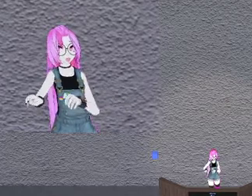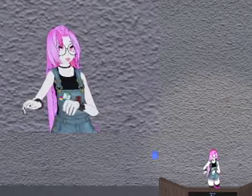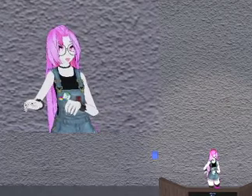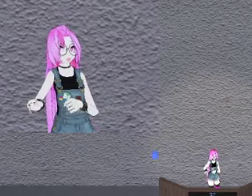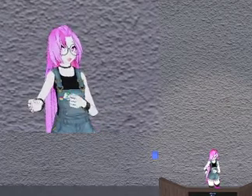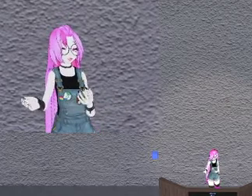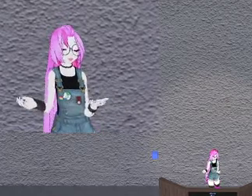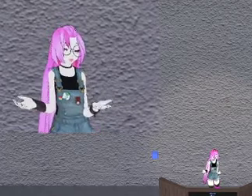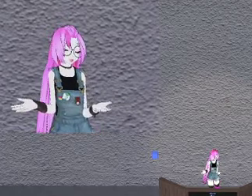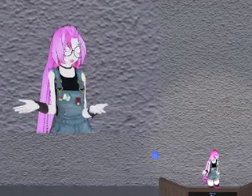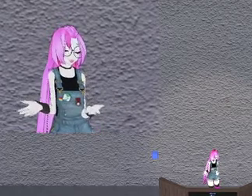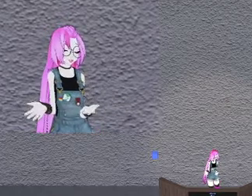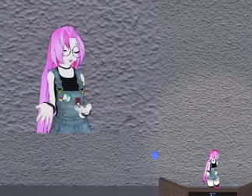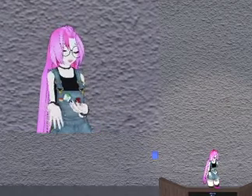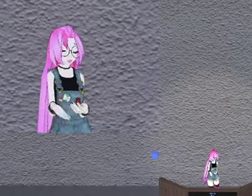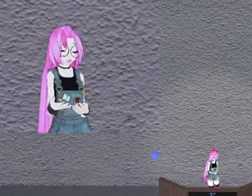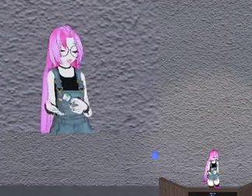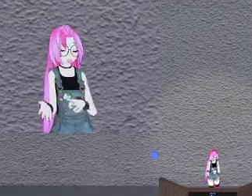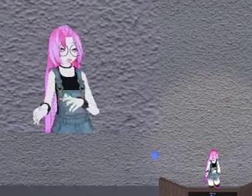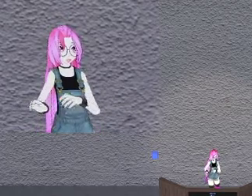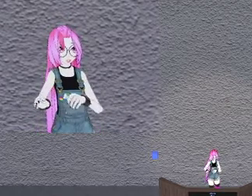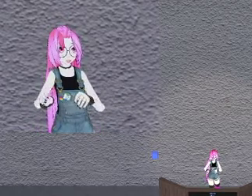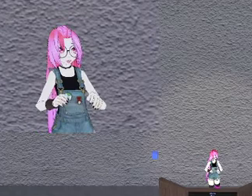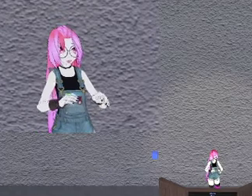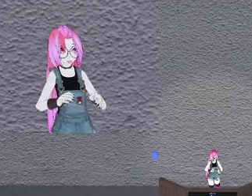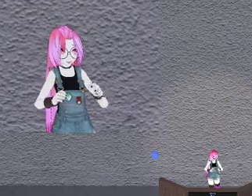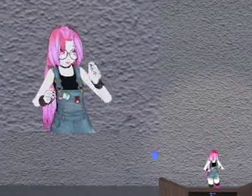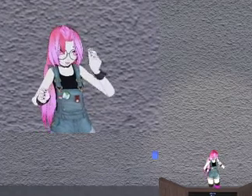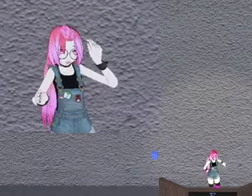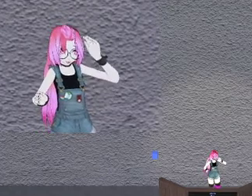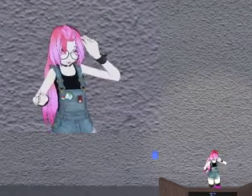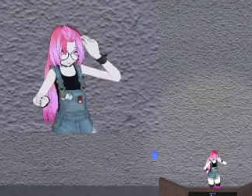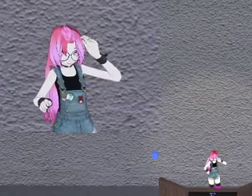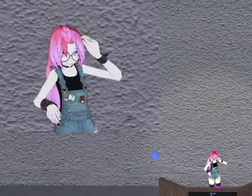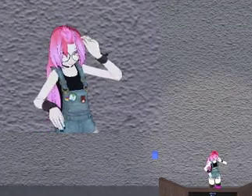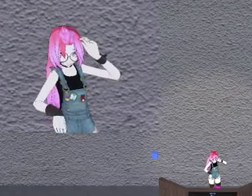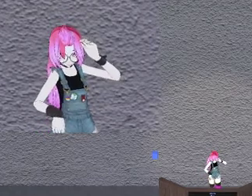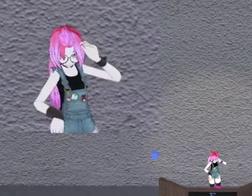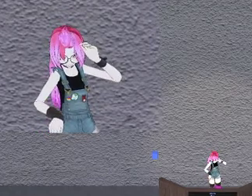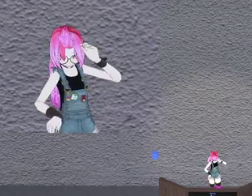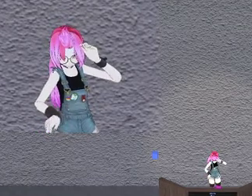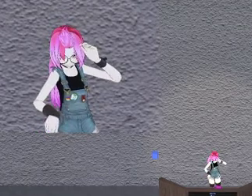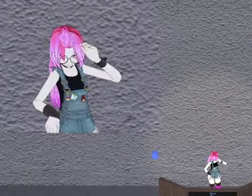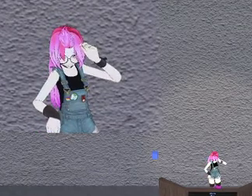moving a house. You are moving, but it's also kind of context of changing location.